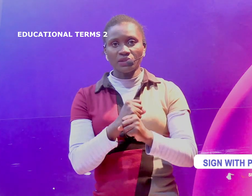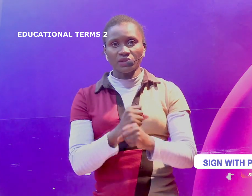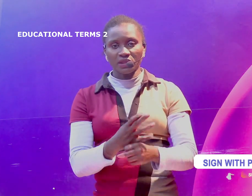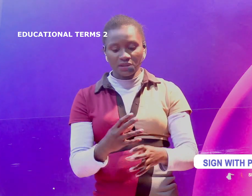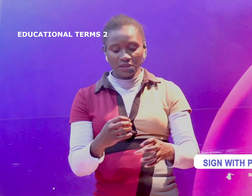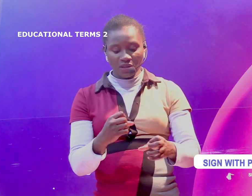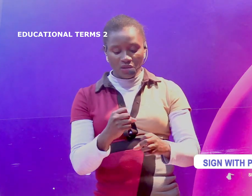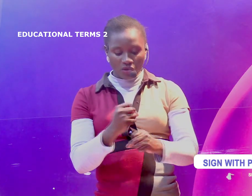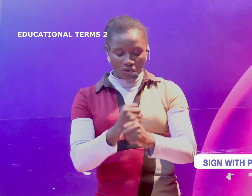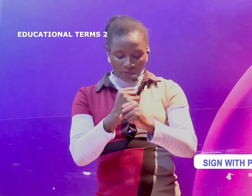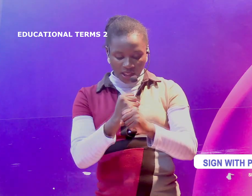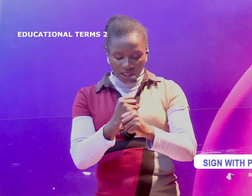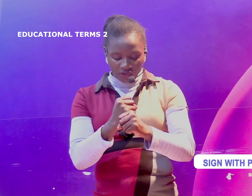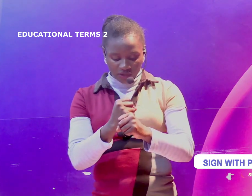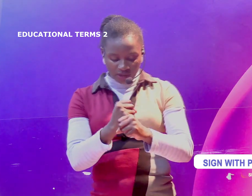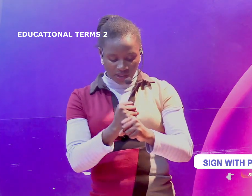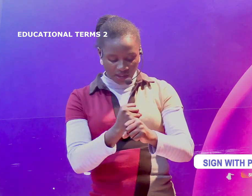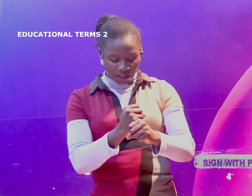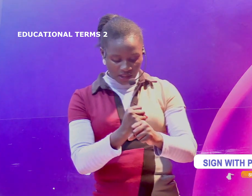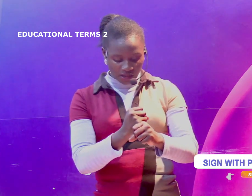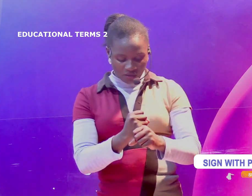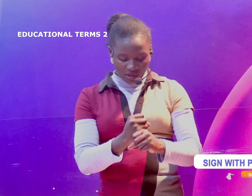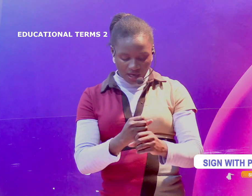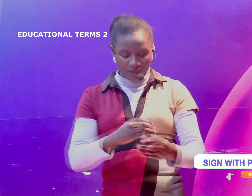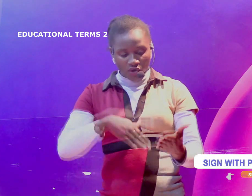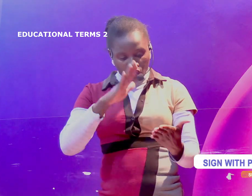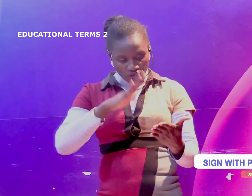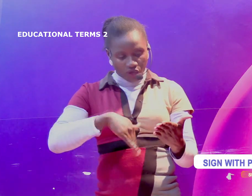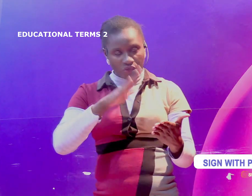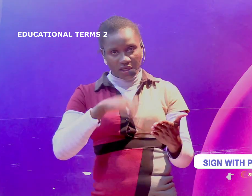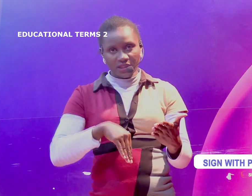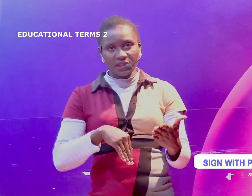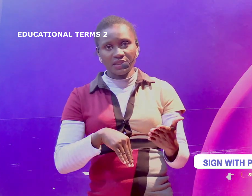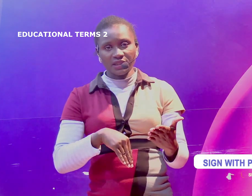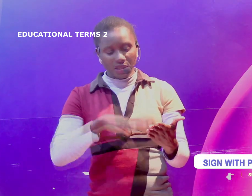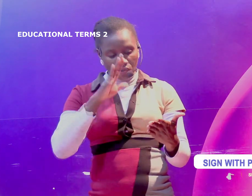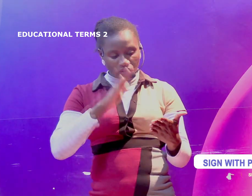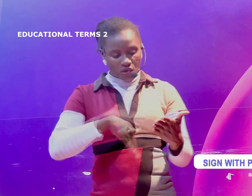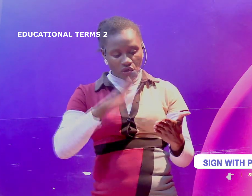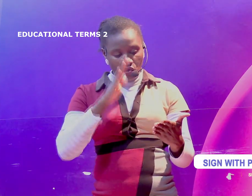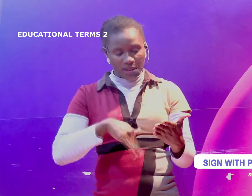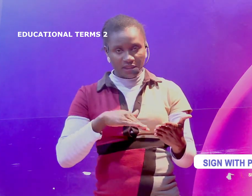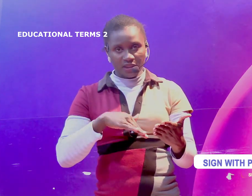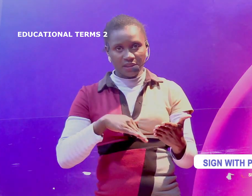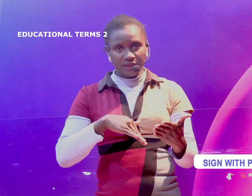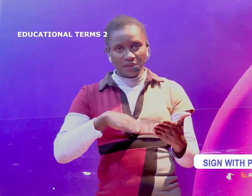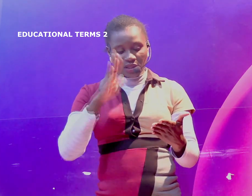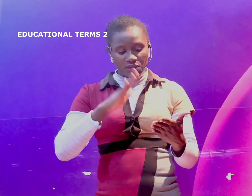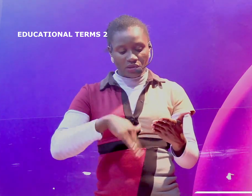obligation, obligation. And then we have document. This is document,